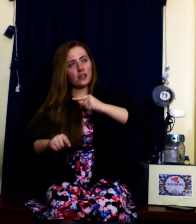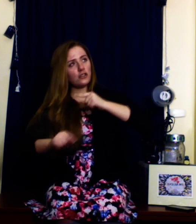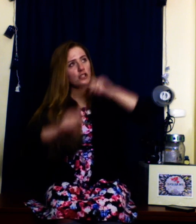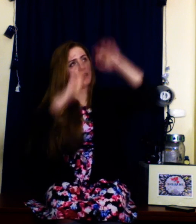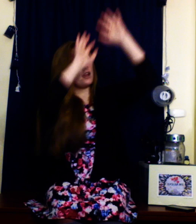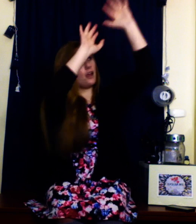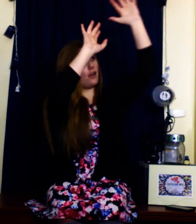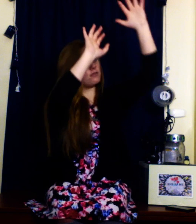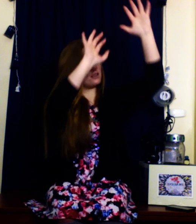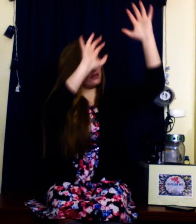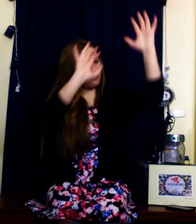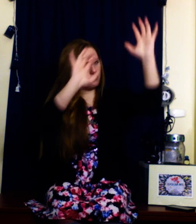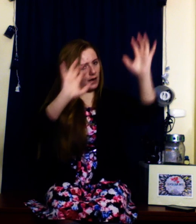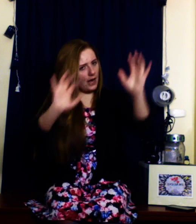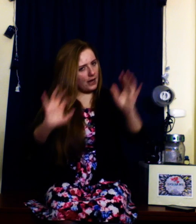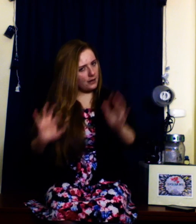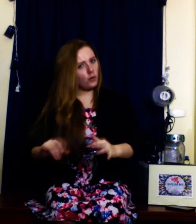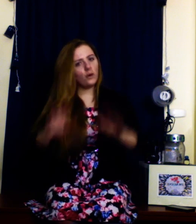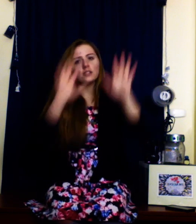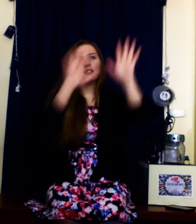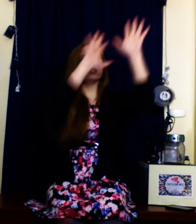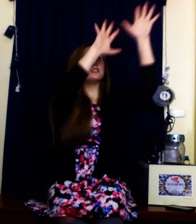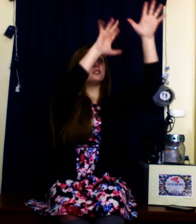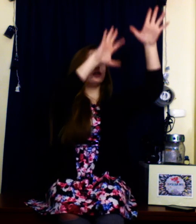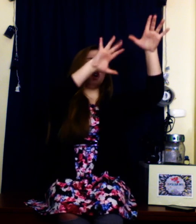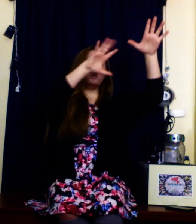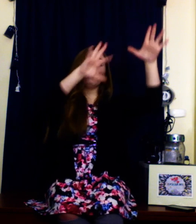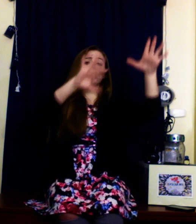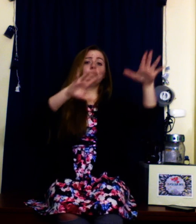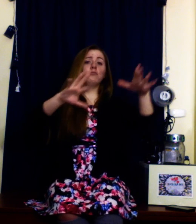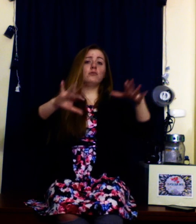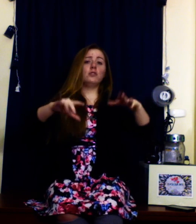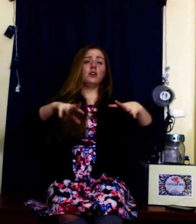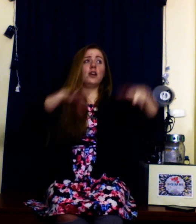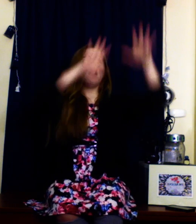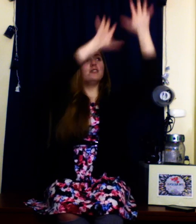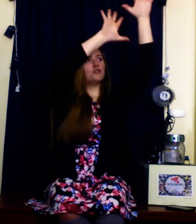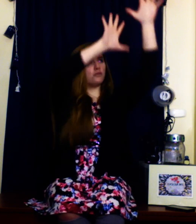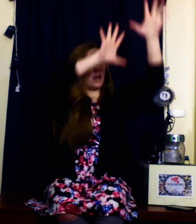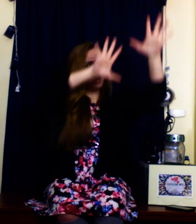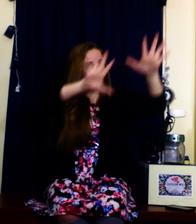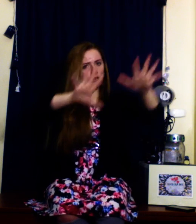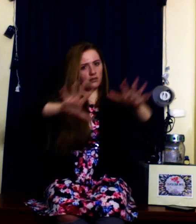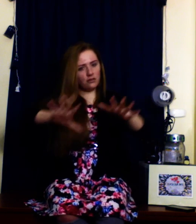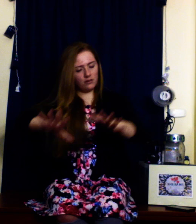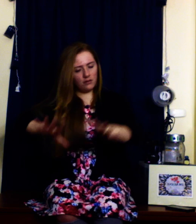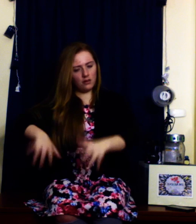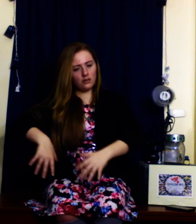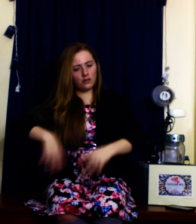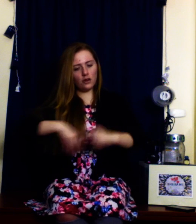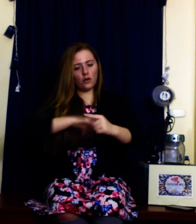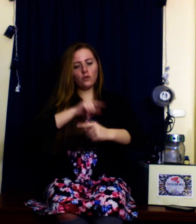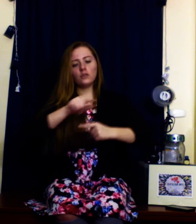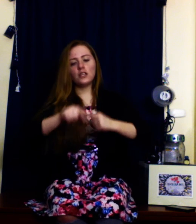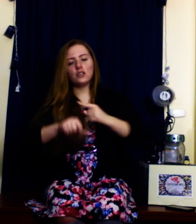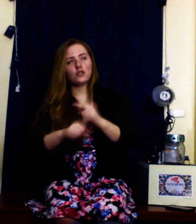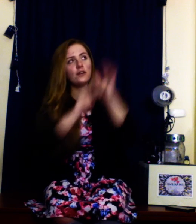change. And then the rain, of course, this is snow, and this is rain. So sudden drift of